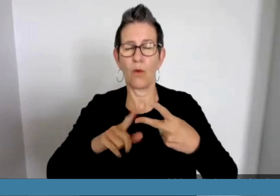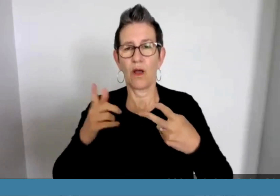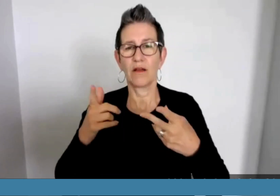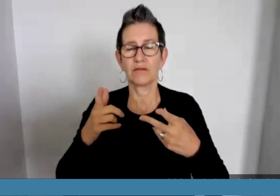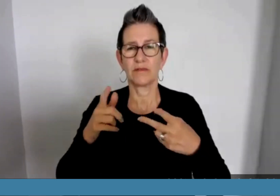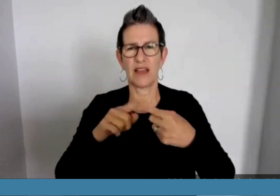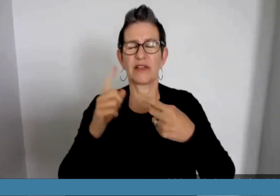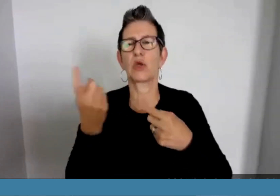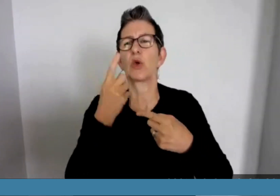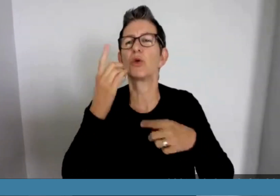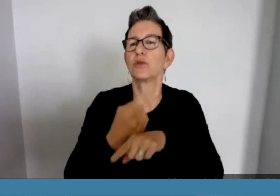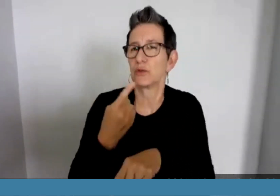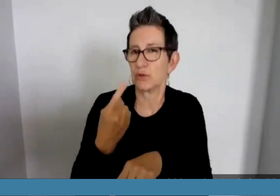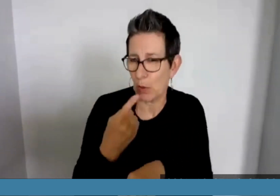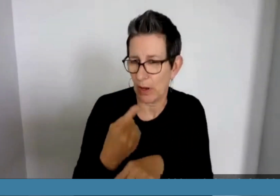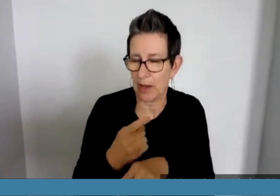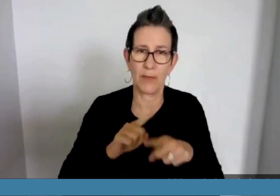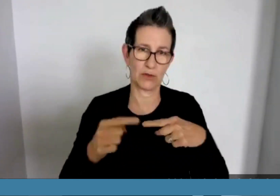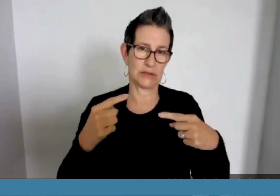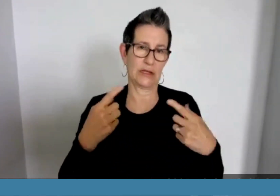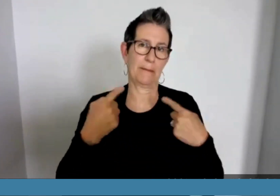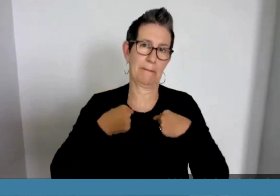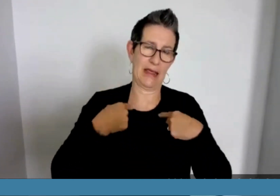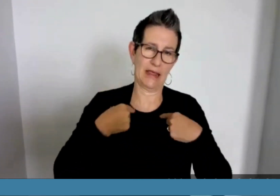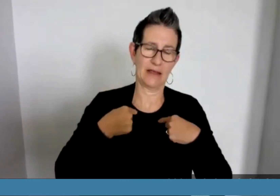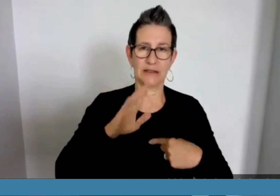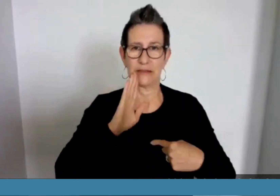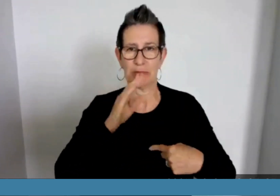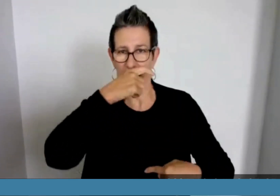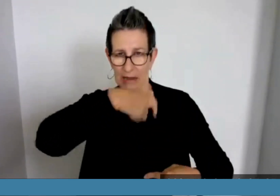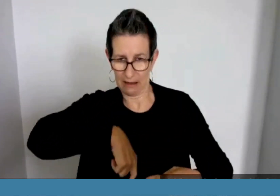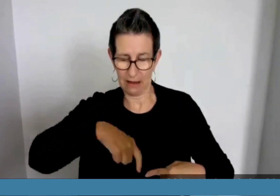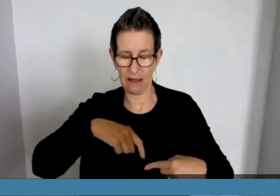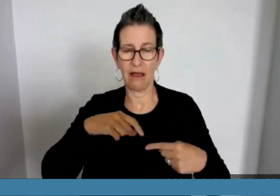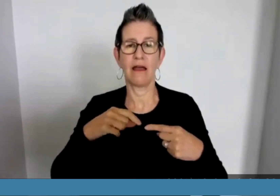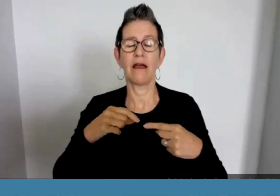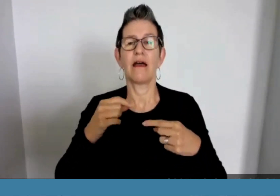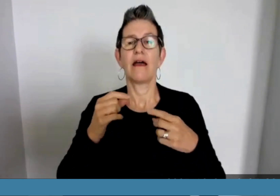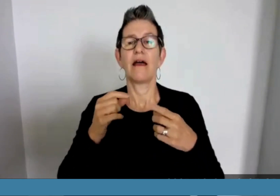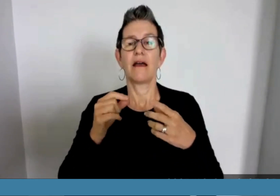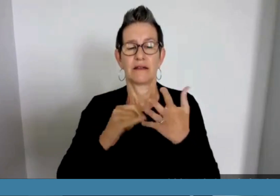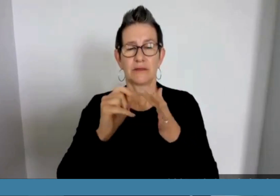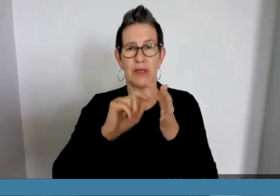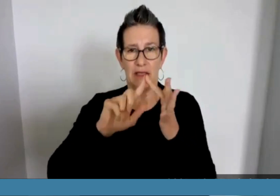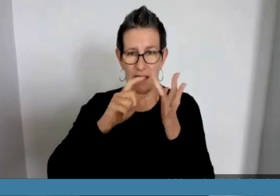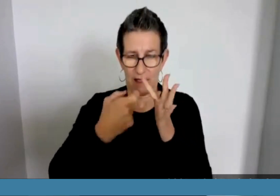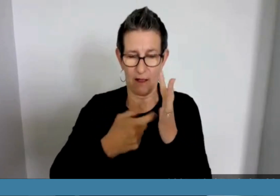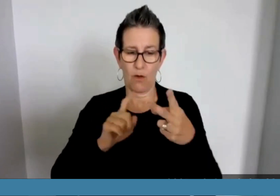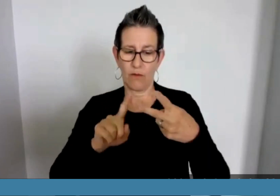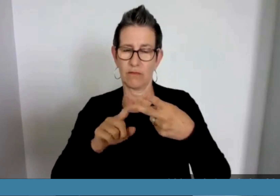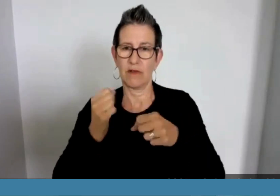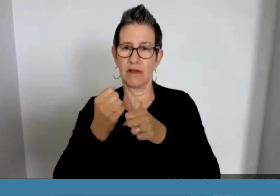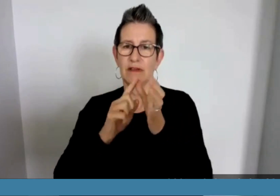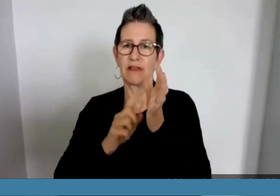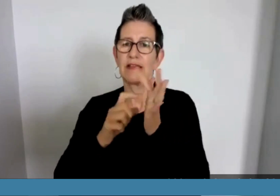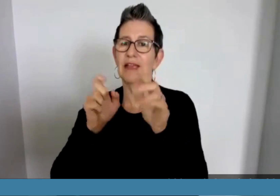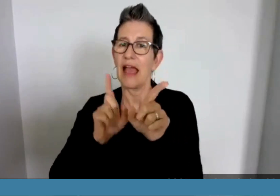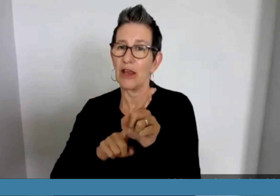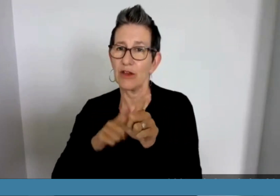speaker, which today will be mostly myself, and the gallery view, which shows multiple participants at